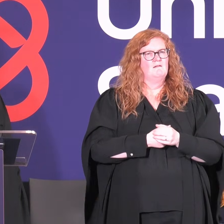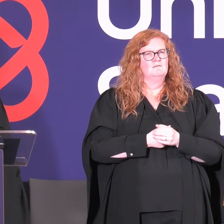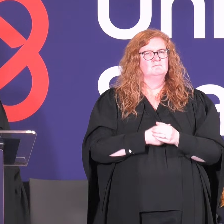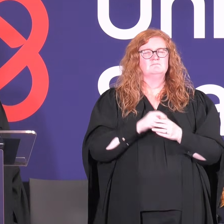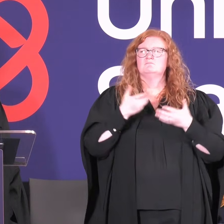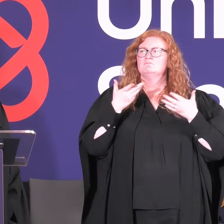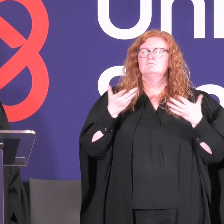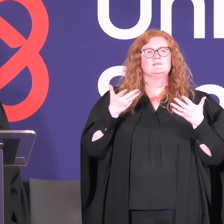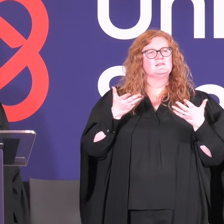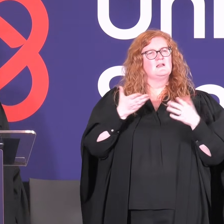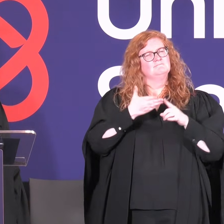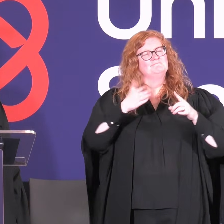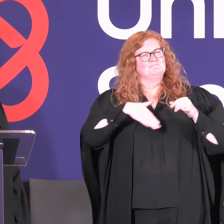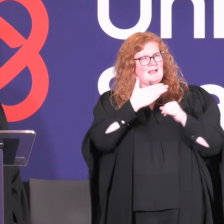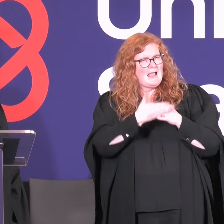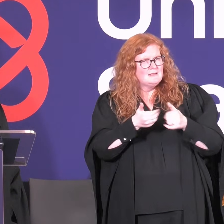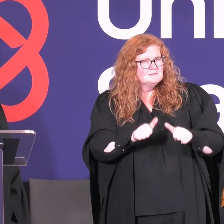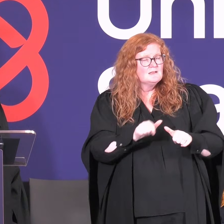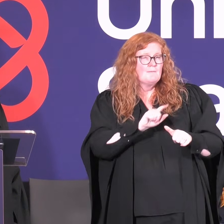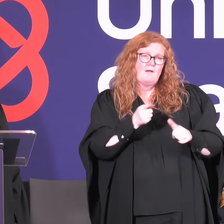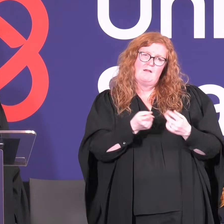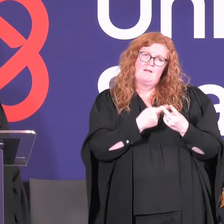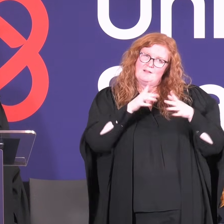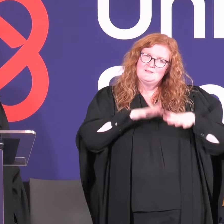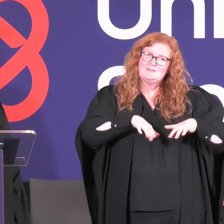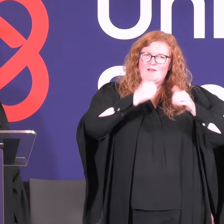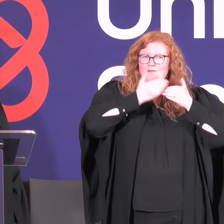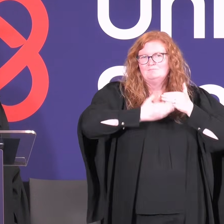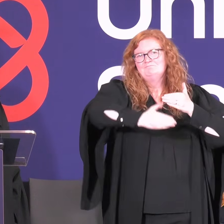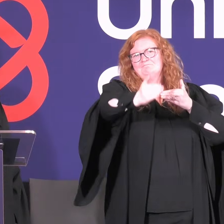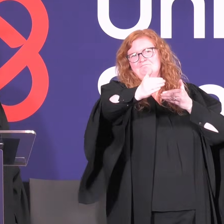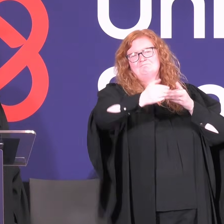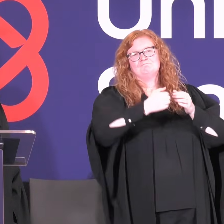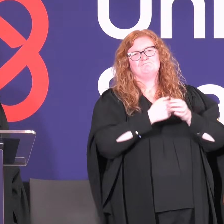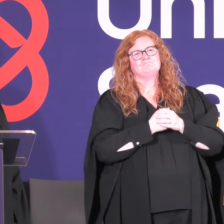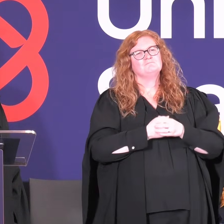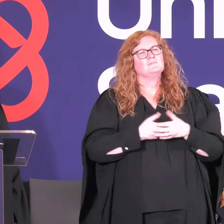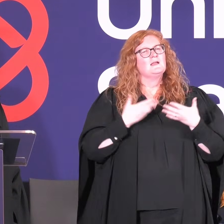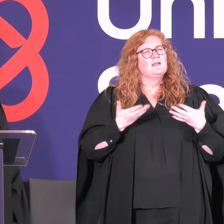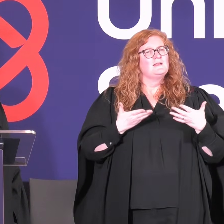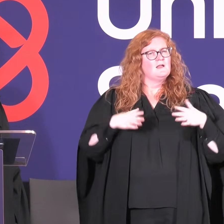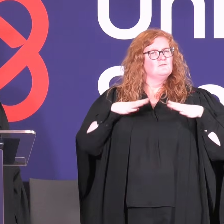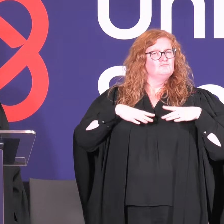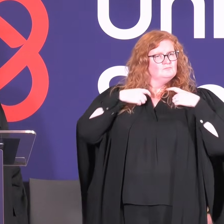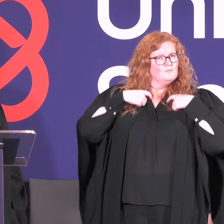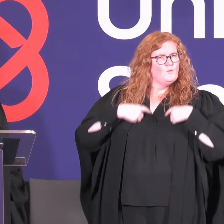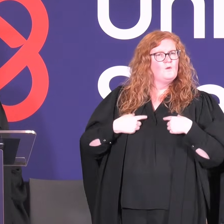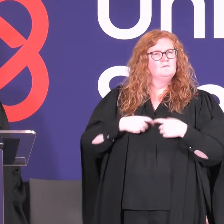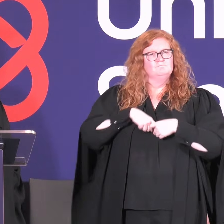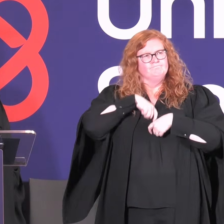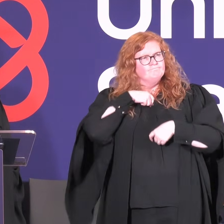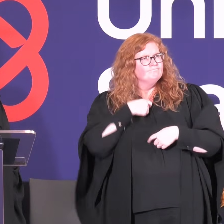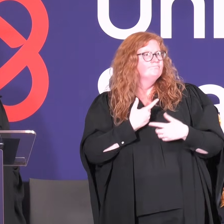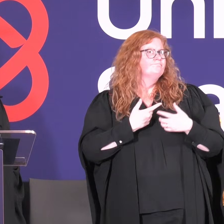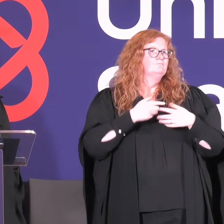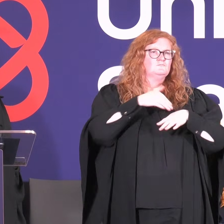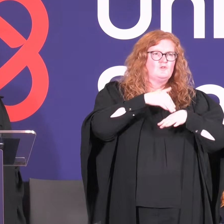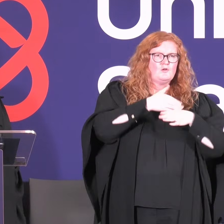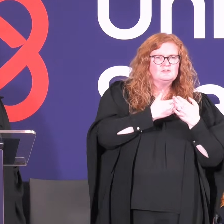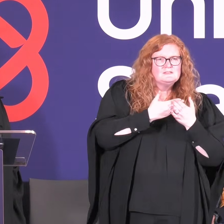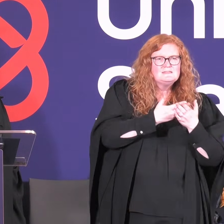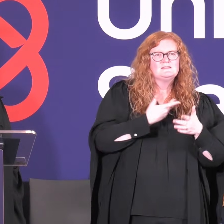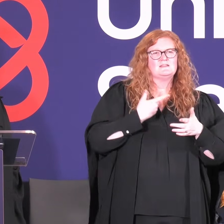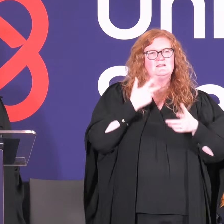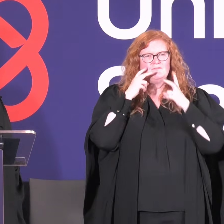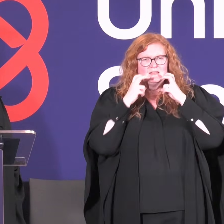marks an ending, it's also a beginning. You now step forward as lawyers, social workers, criminologists,